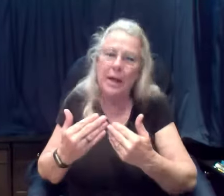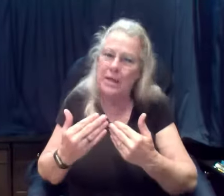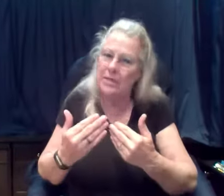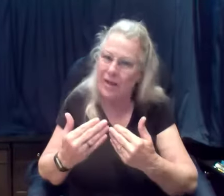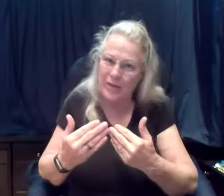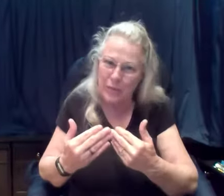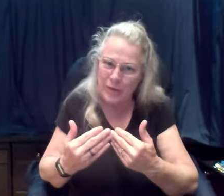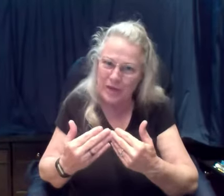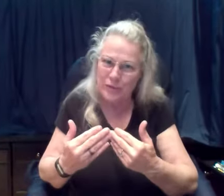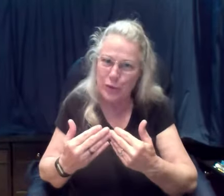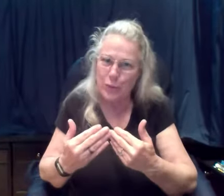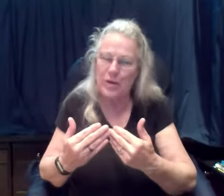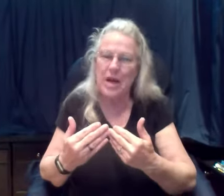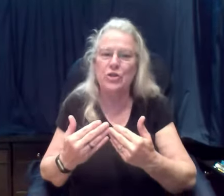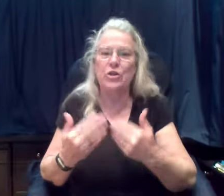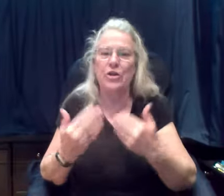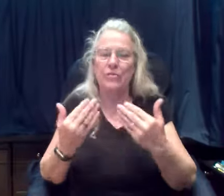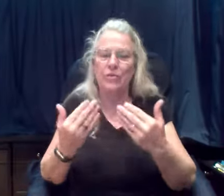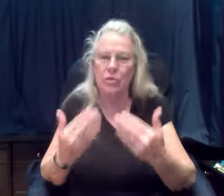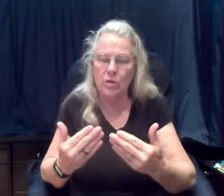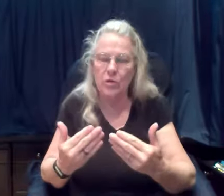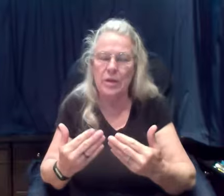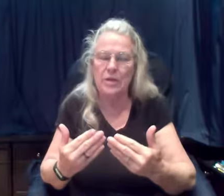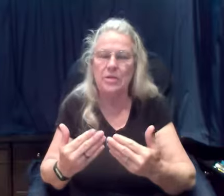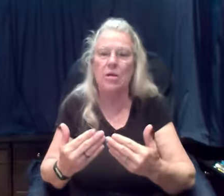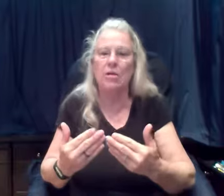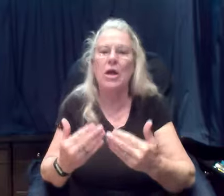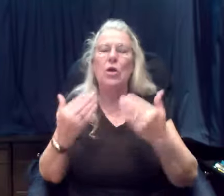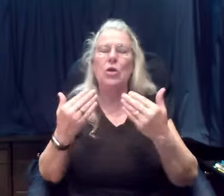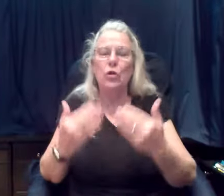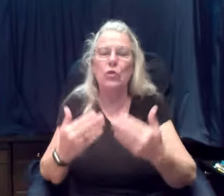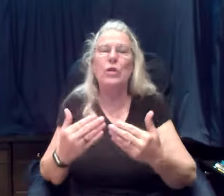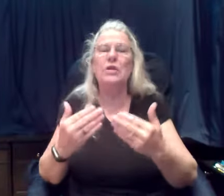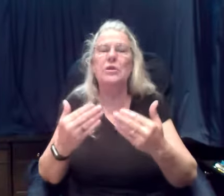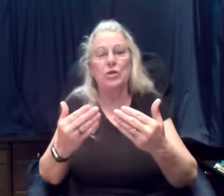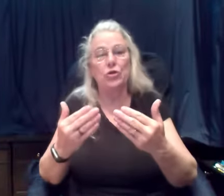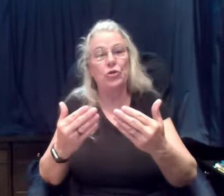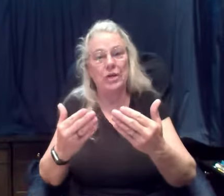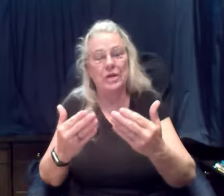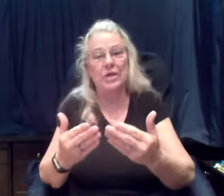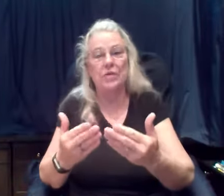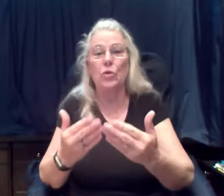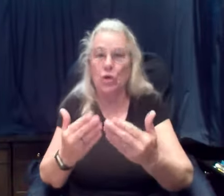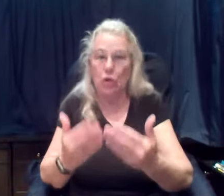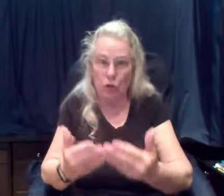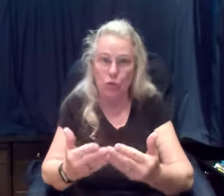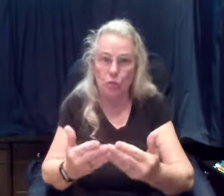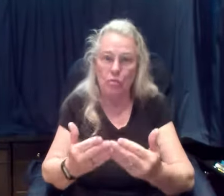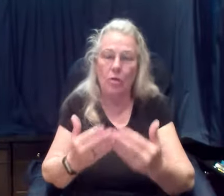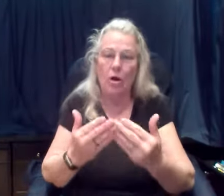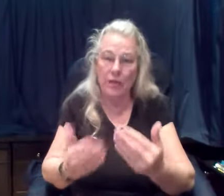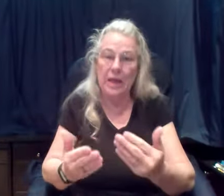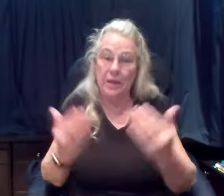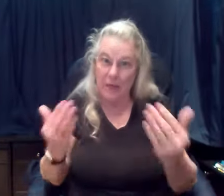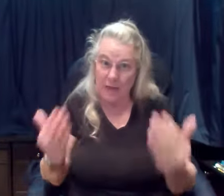not the only interpretation. If you are doing this song, you need to make sure it says what you are thinking that it